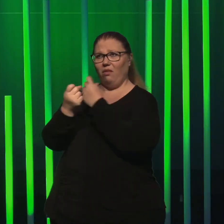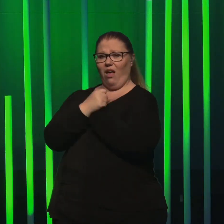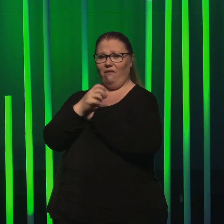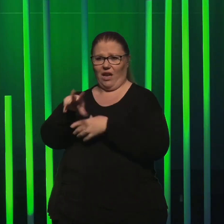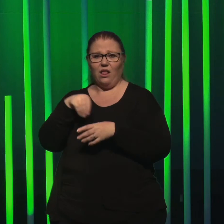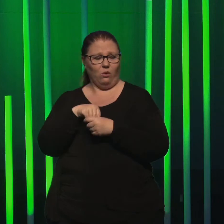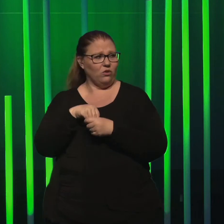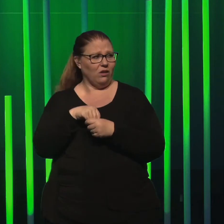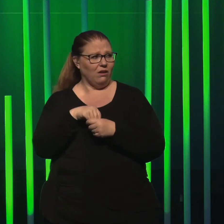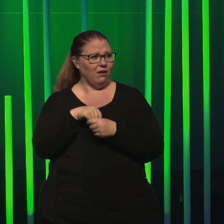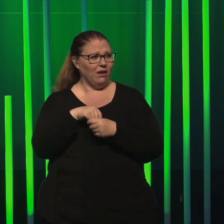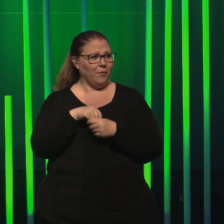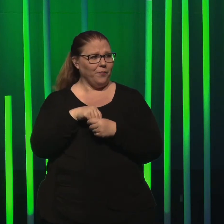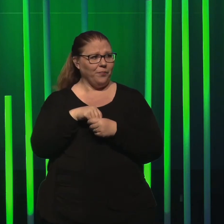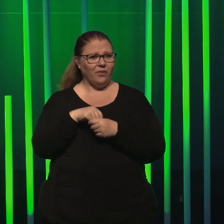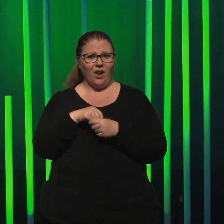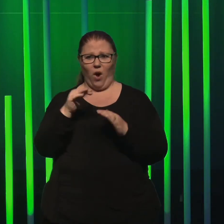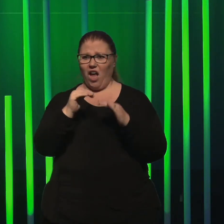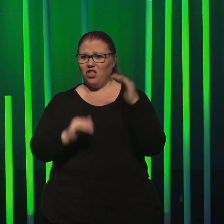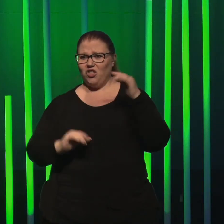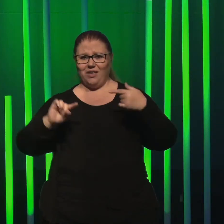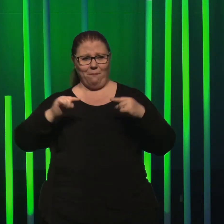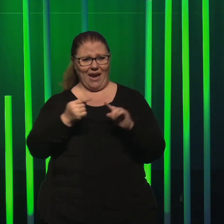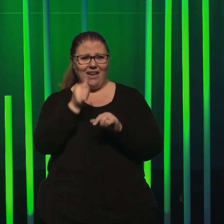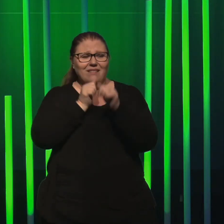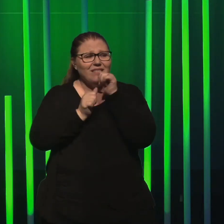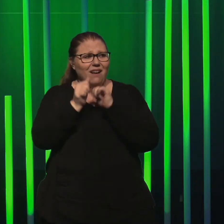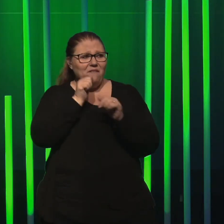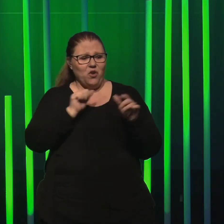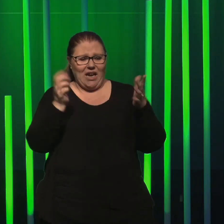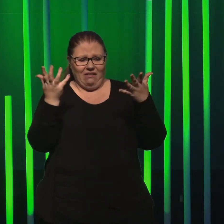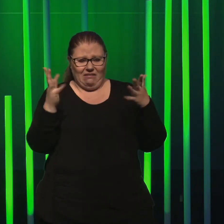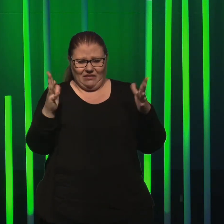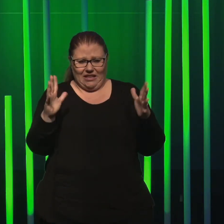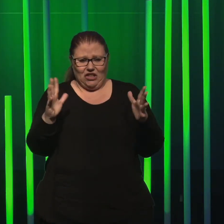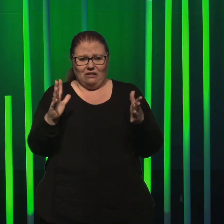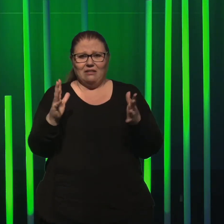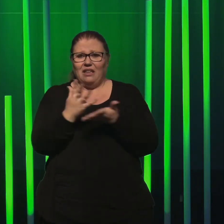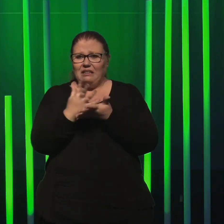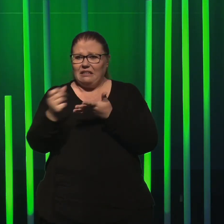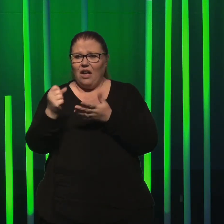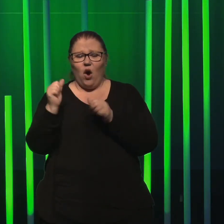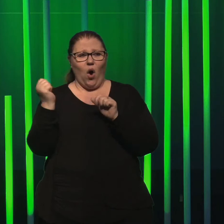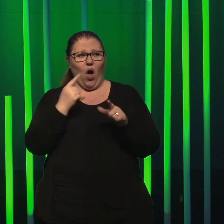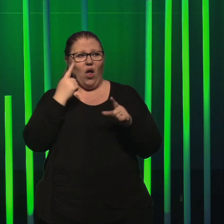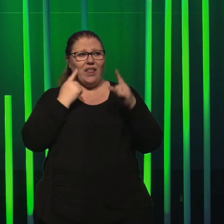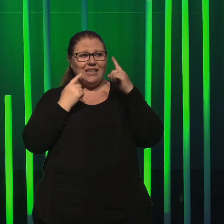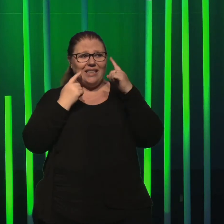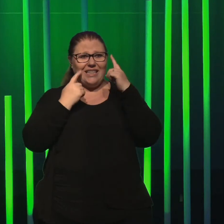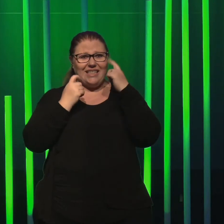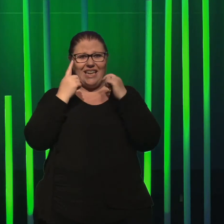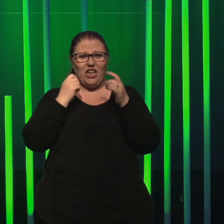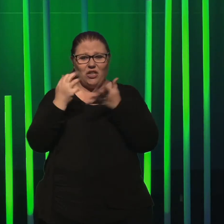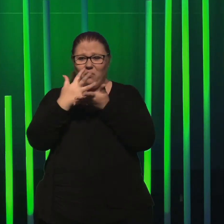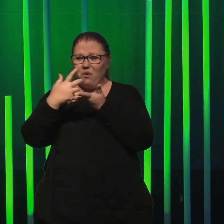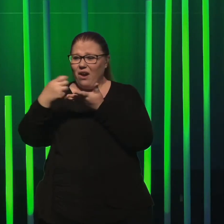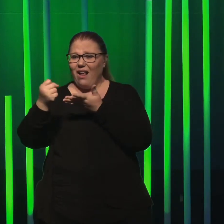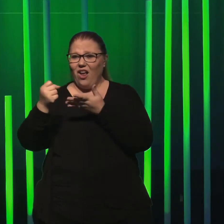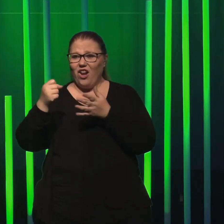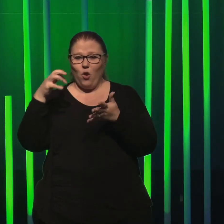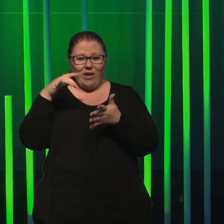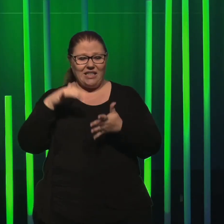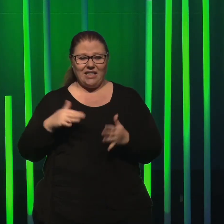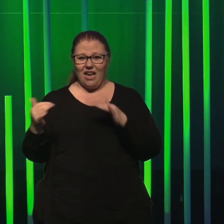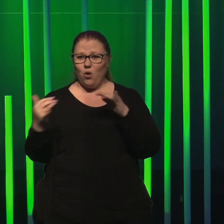inclusion, where unjust pain and suffering cease and are diminished, where every tear is dried up, where we study war no more,